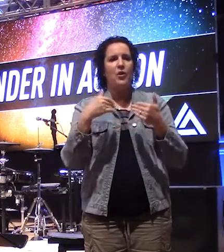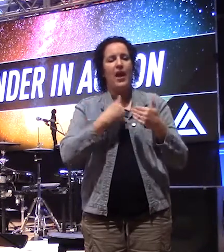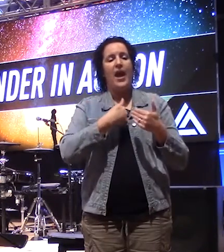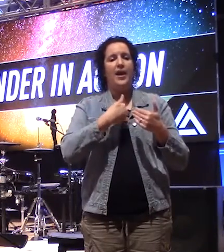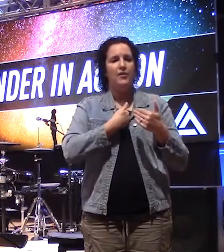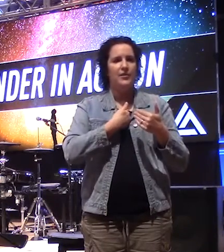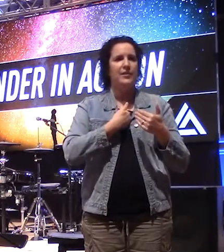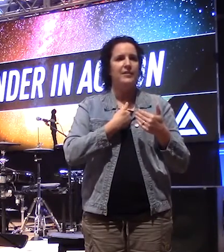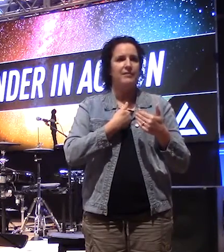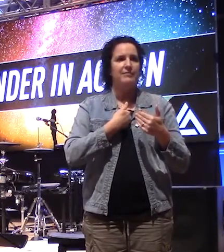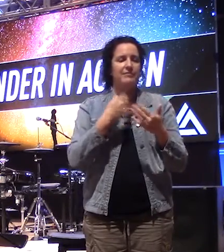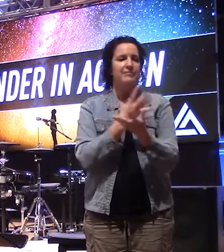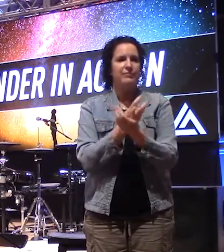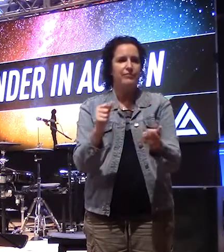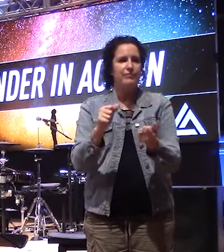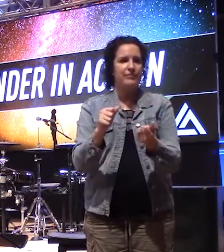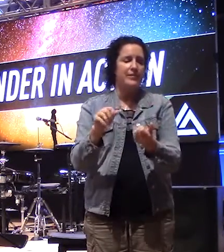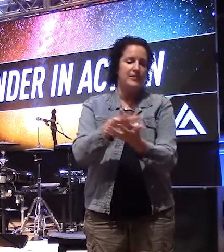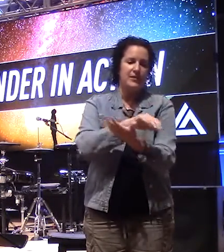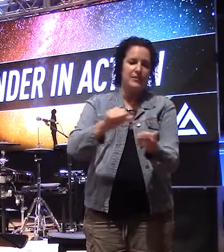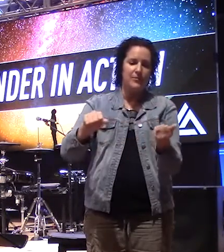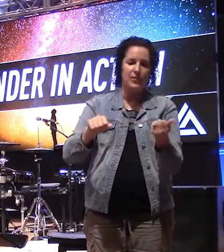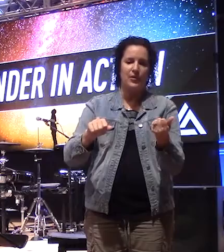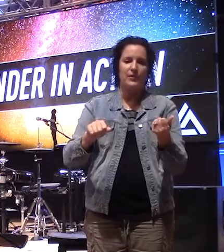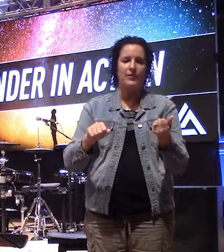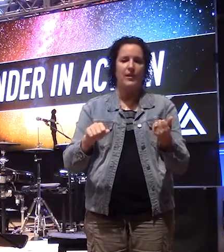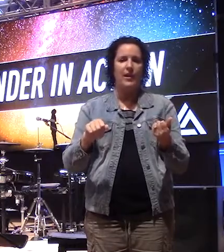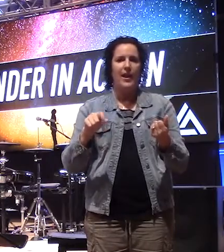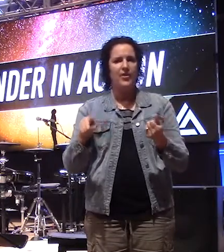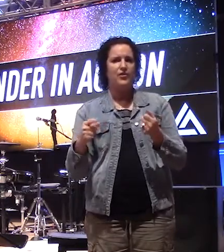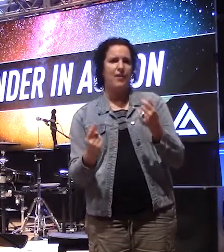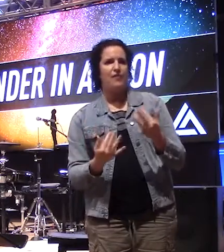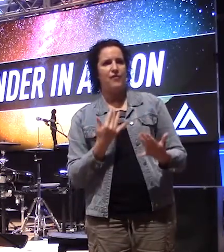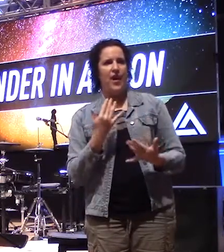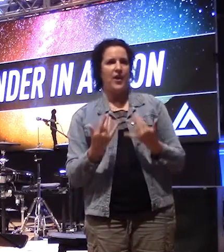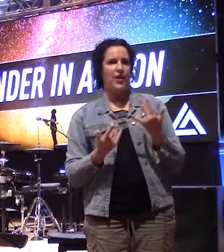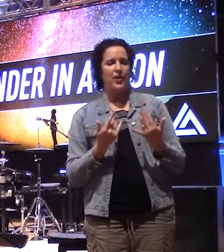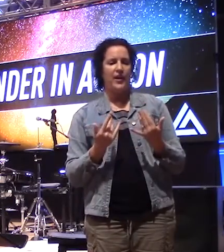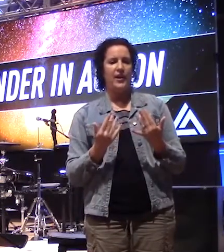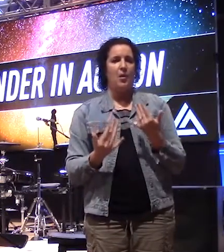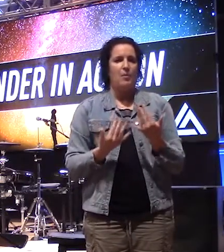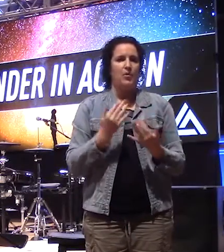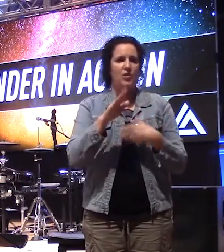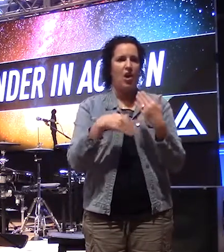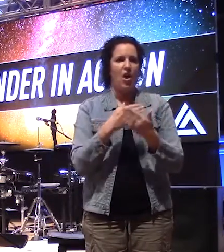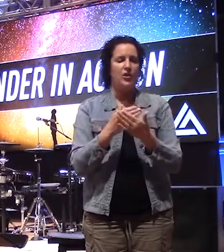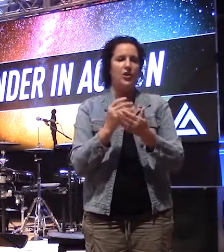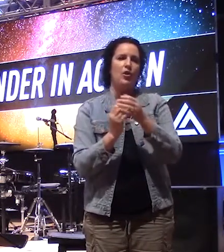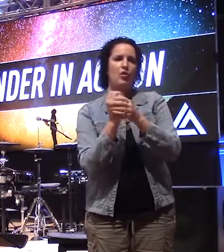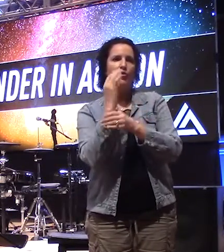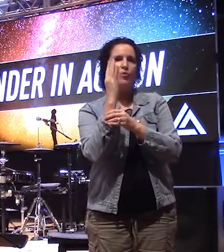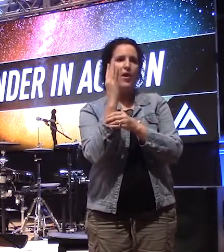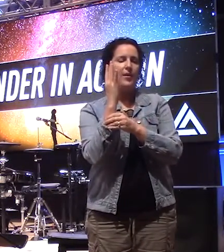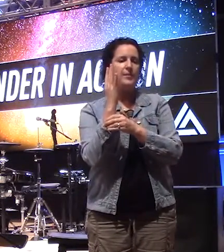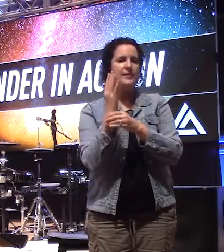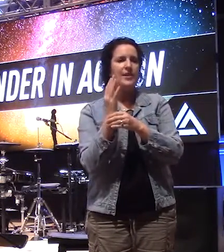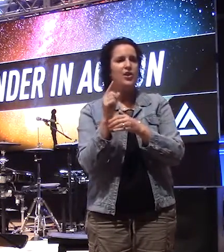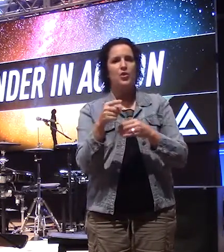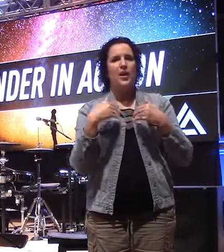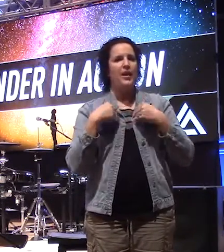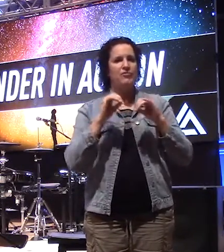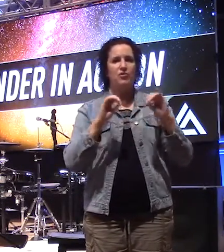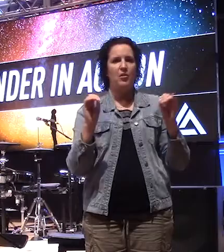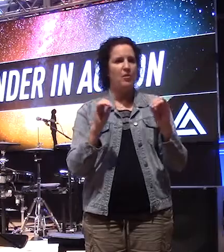he was yet speaking, so those are just, and there was a fire, and it burned all your crops. You have no more possessions. And while he was